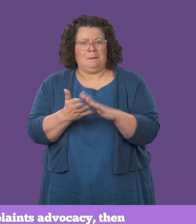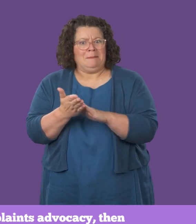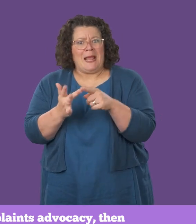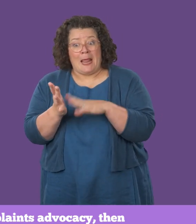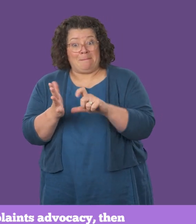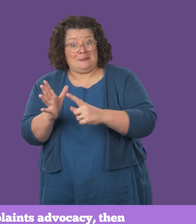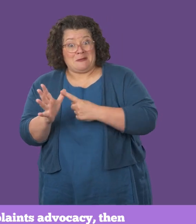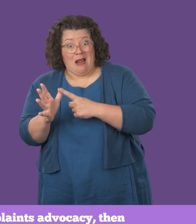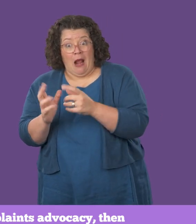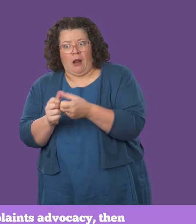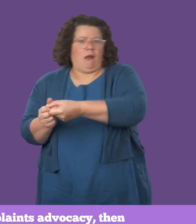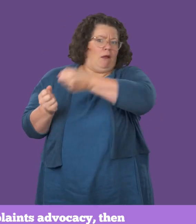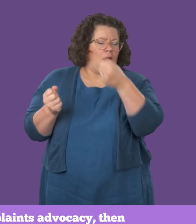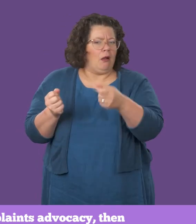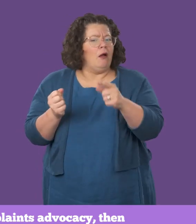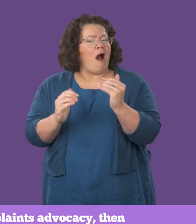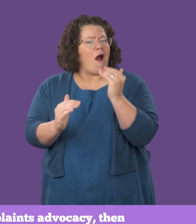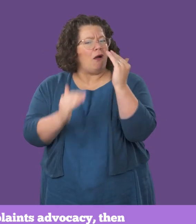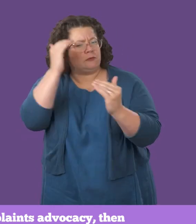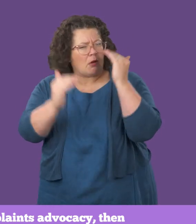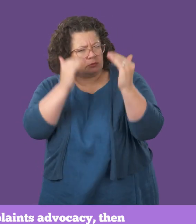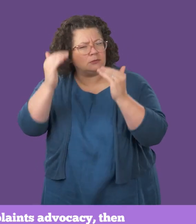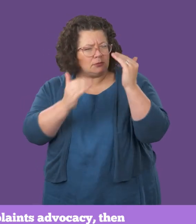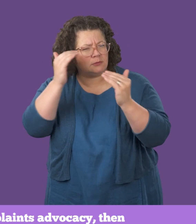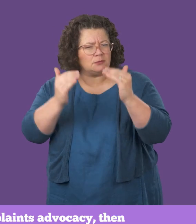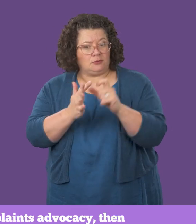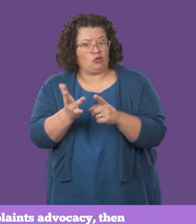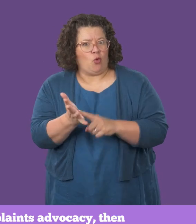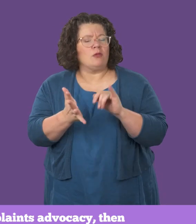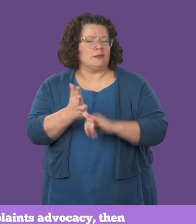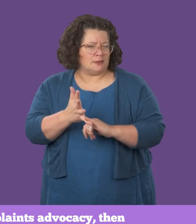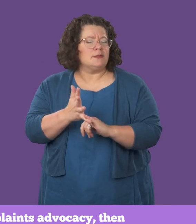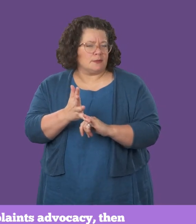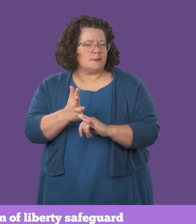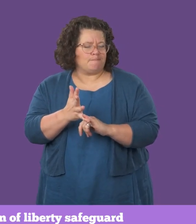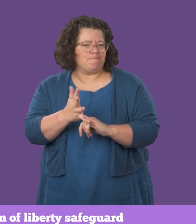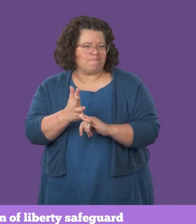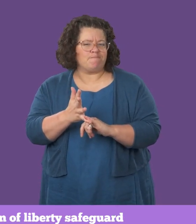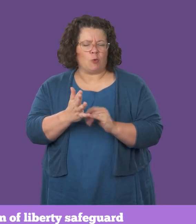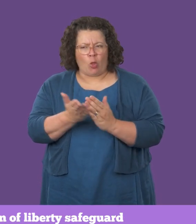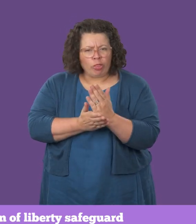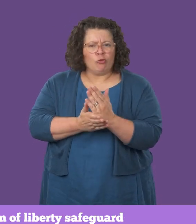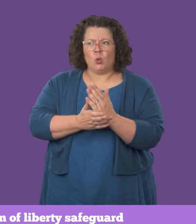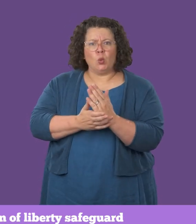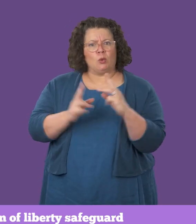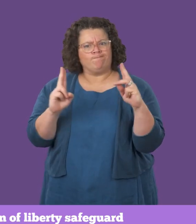Then we had DOLS, which extended IMCA to adults going through deprivation of liberty safeguard processes. And then